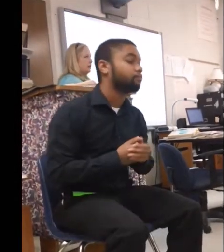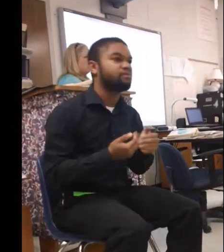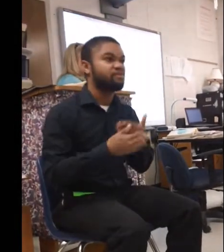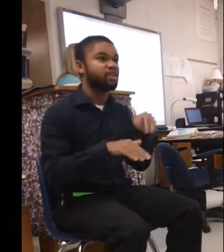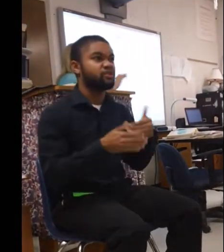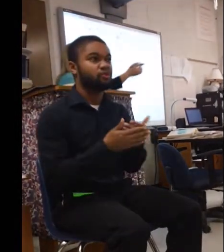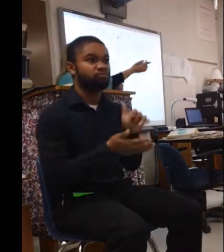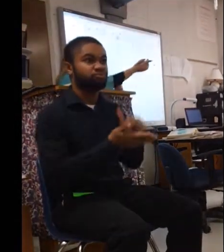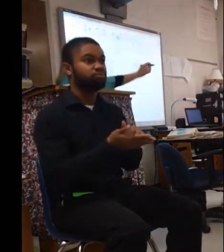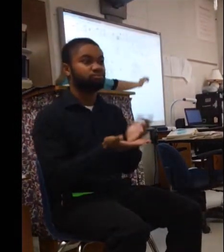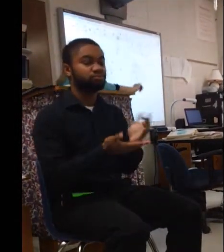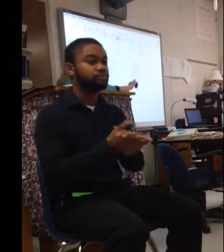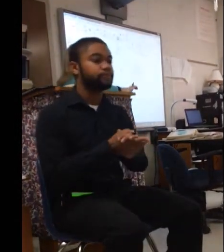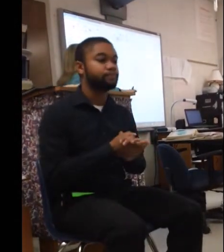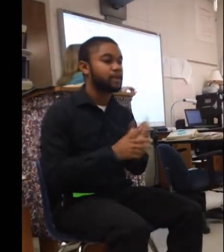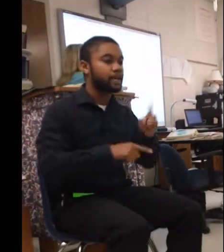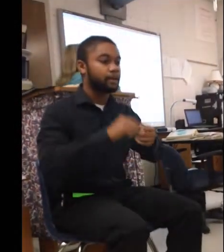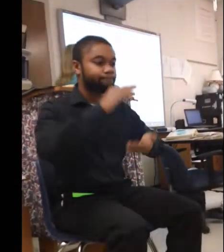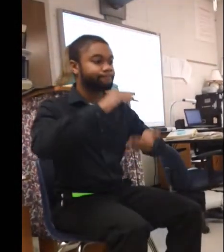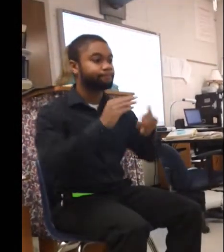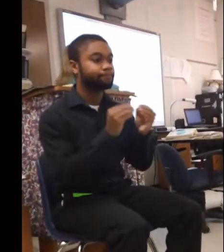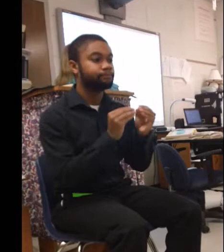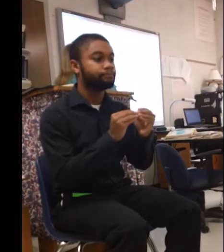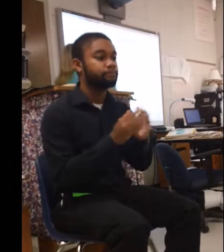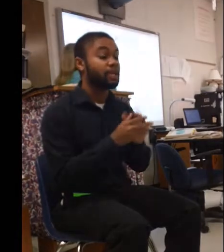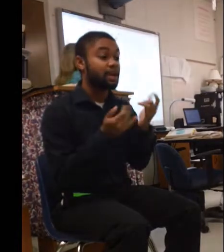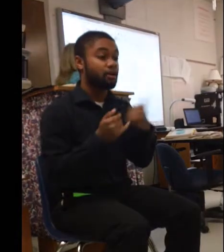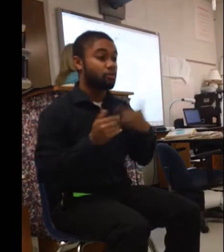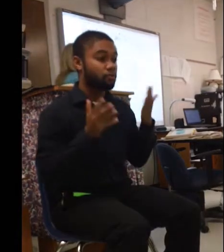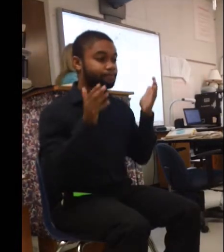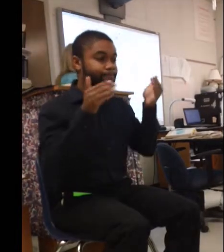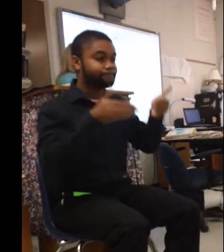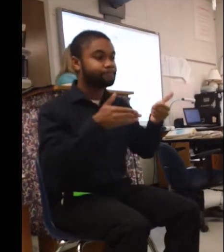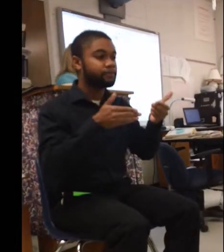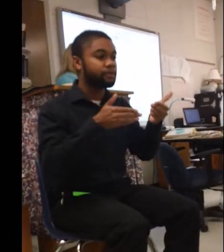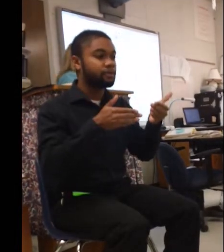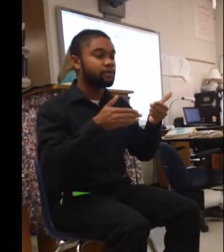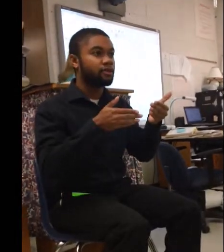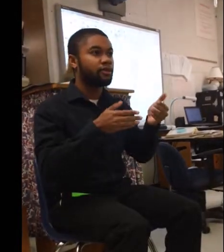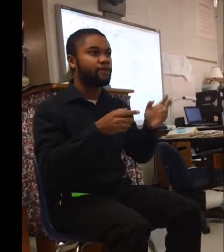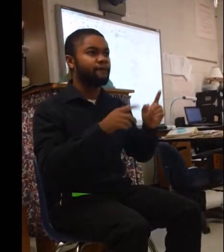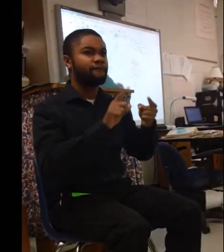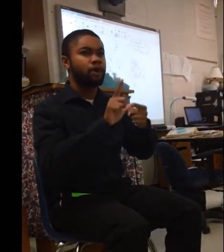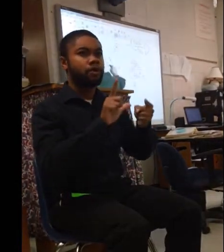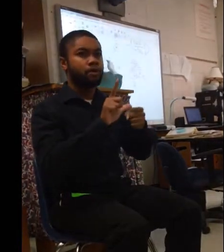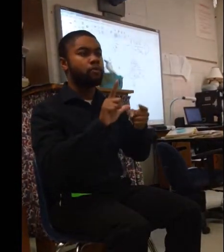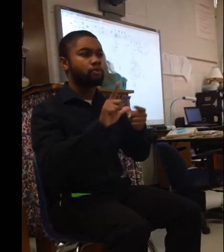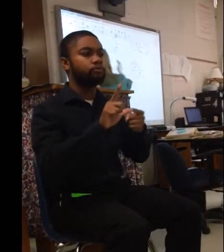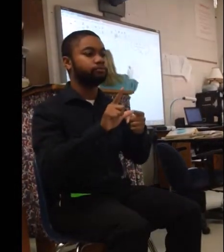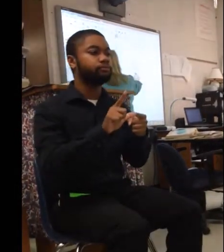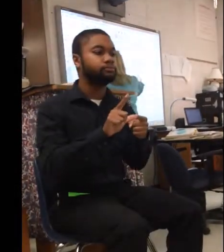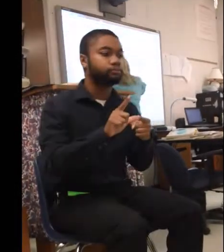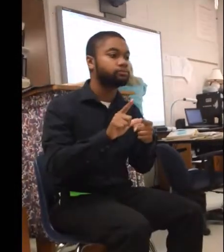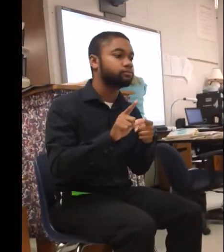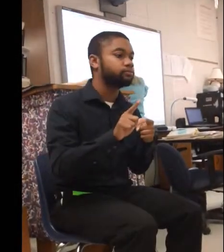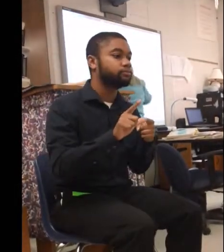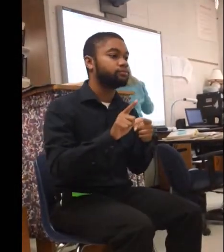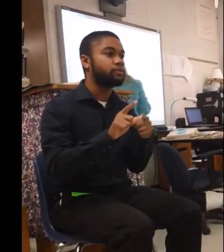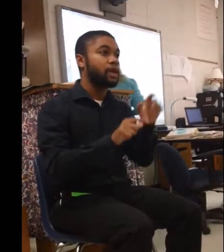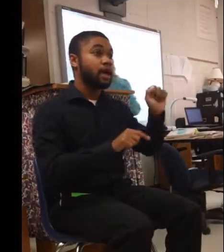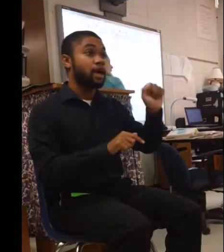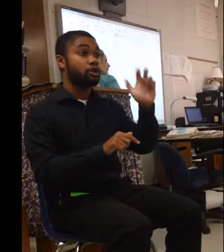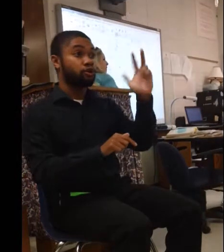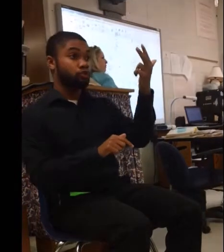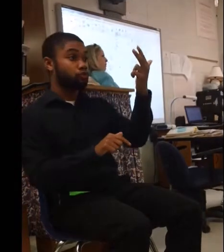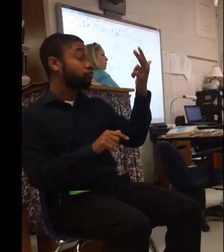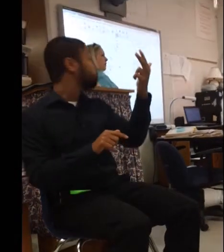that anymore. Okay, now let's look at our variables. You have an a cubed here and an a